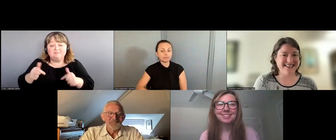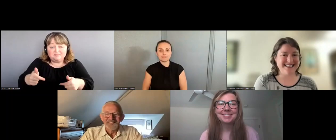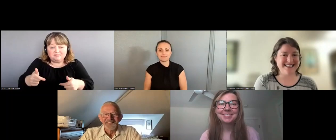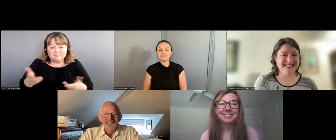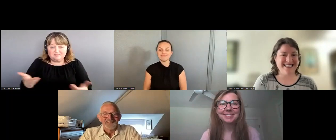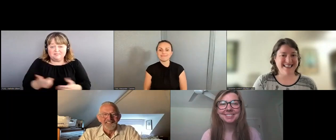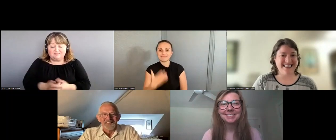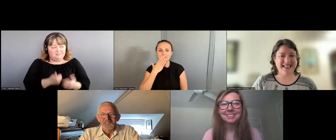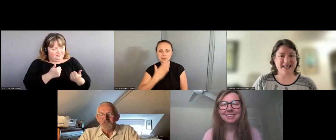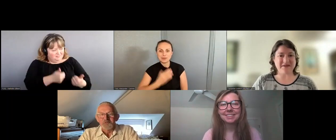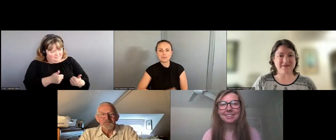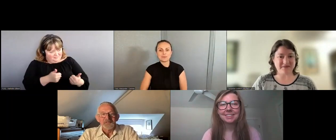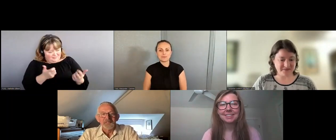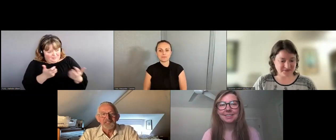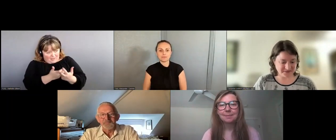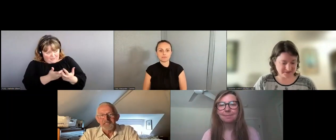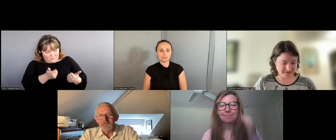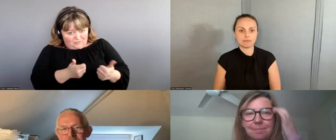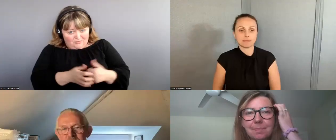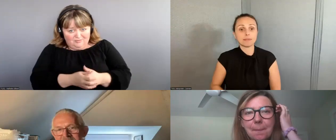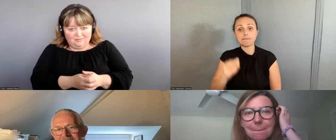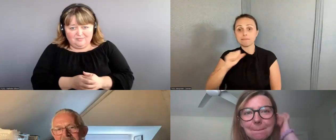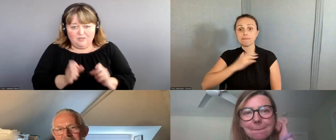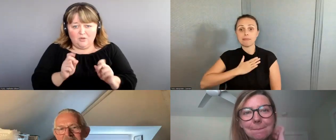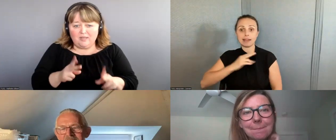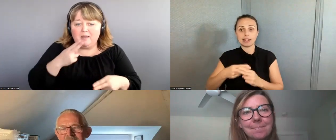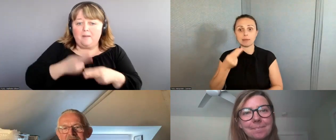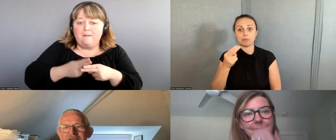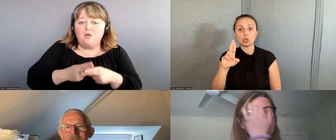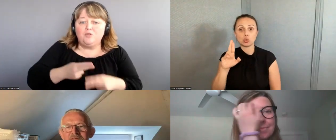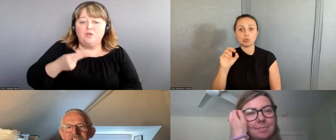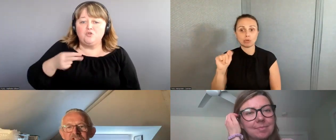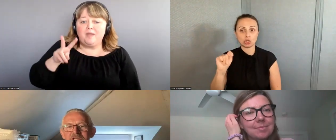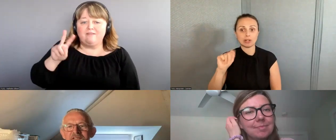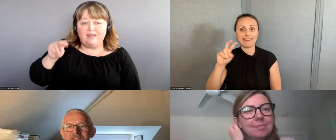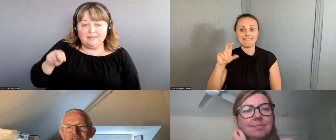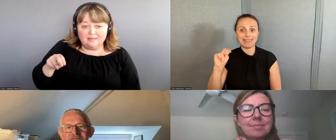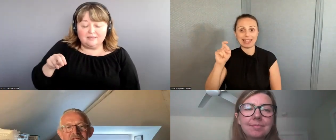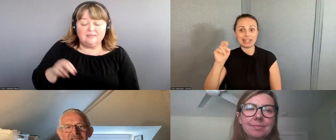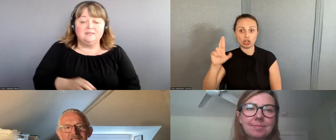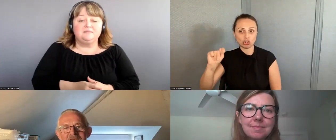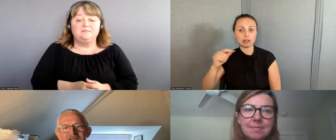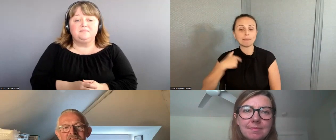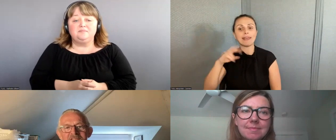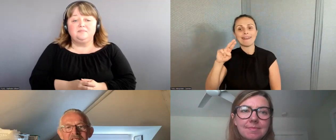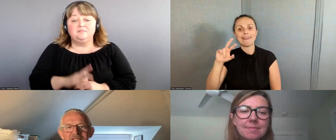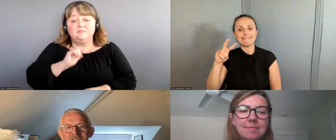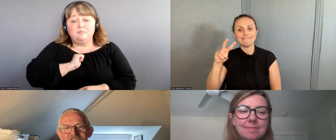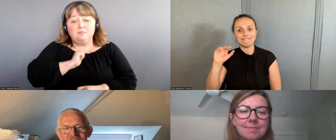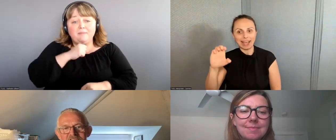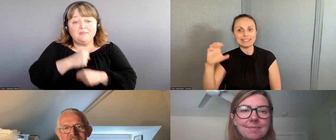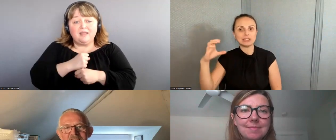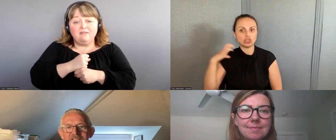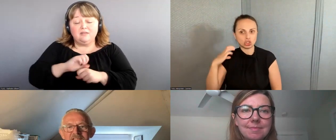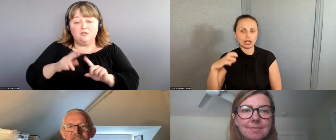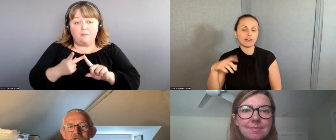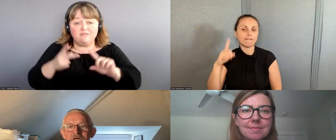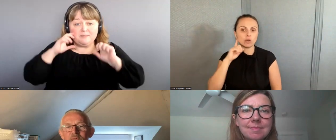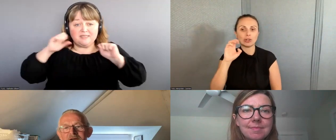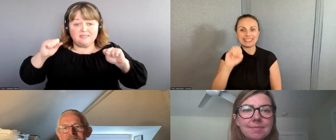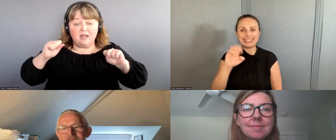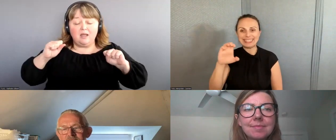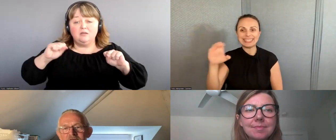Thank you. So yes, my name is Hubert Van Nykirk. I am the Vice Chair of Every Canadian Counts, ECC. It's